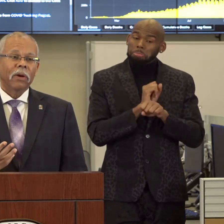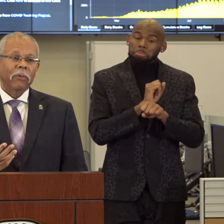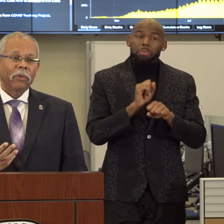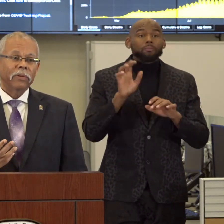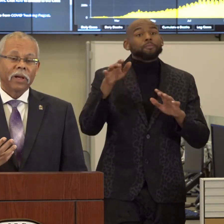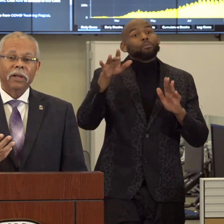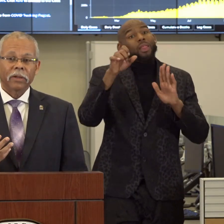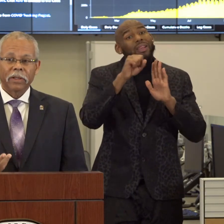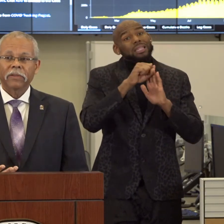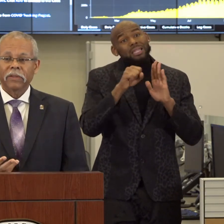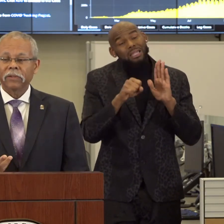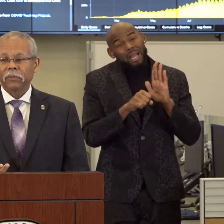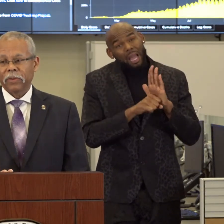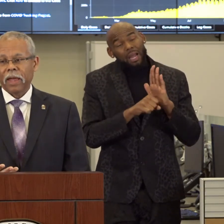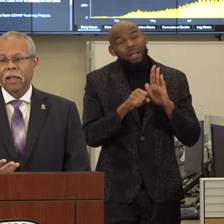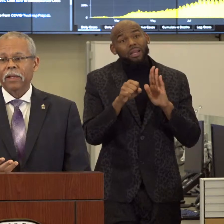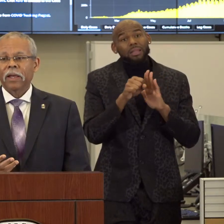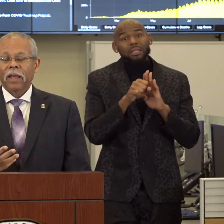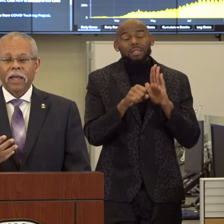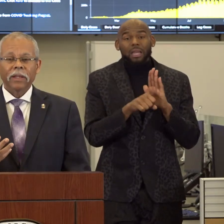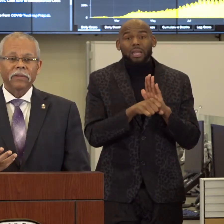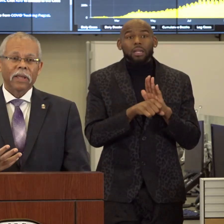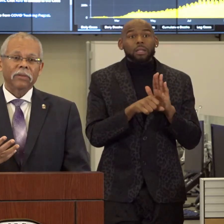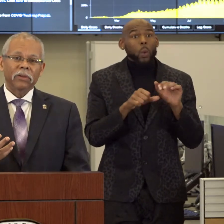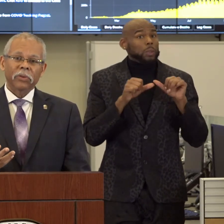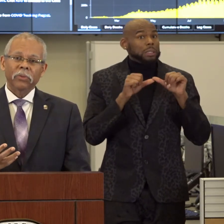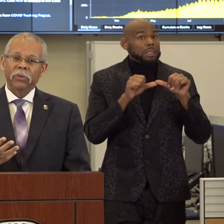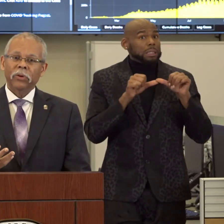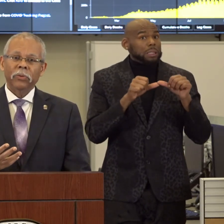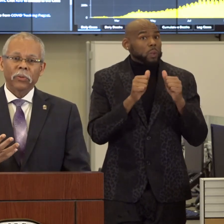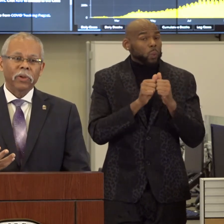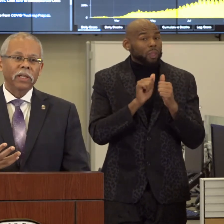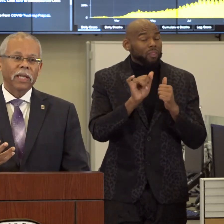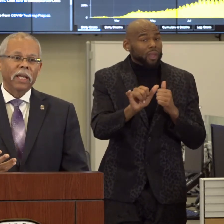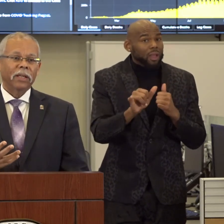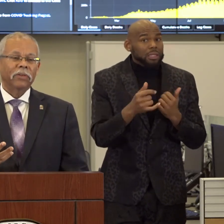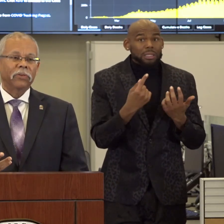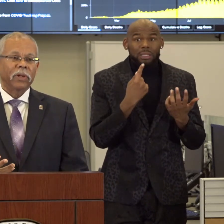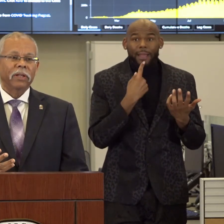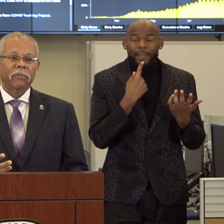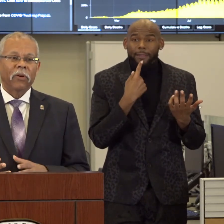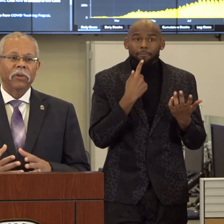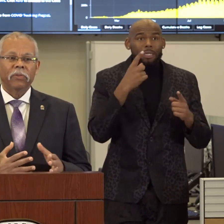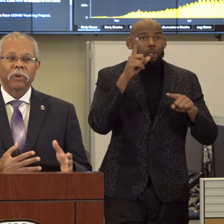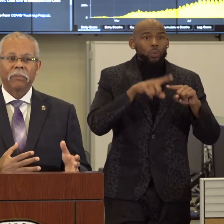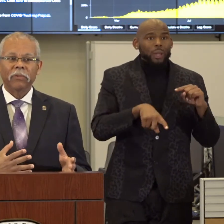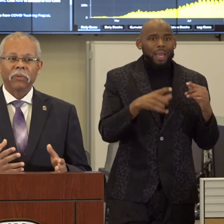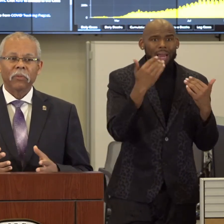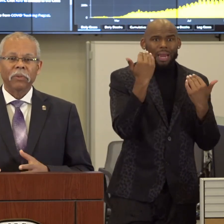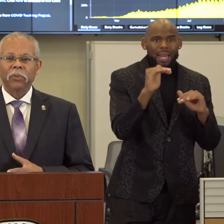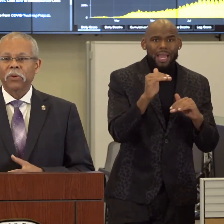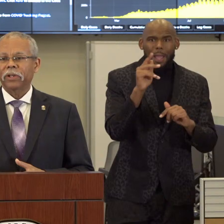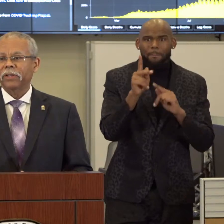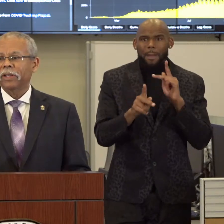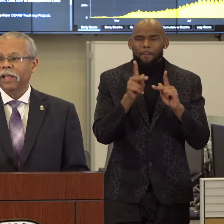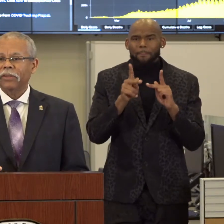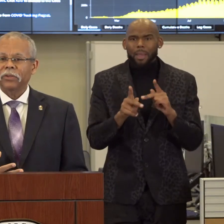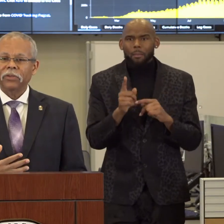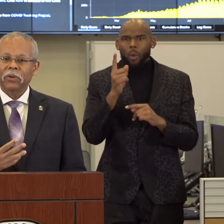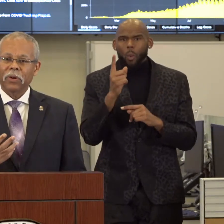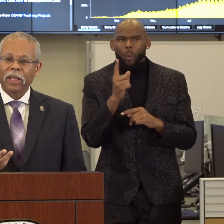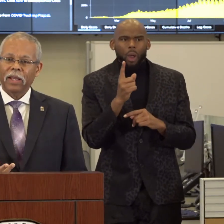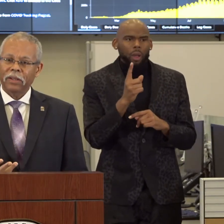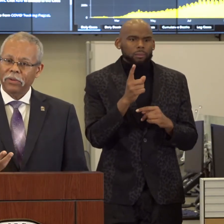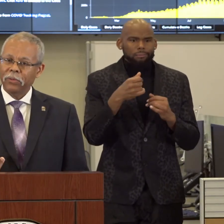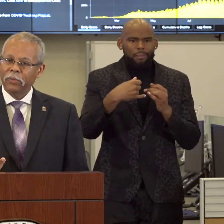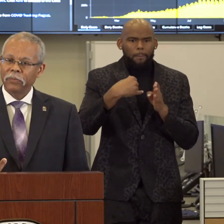also was consistent with that. And they said that you really can't constrict folks from coming from one border to the next.